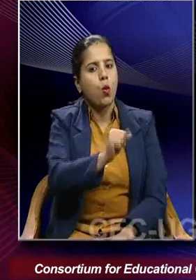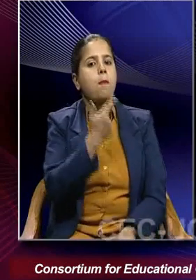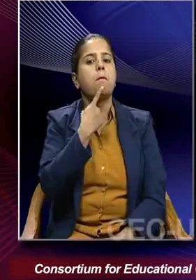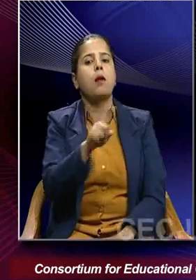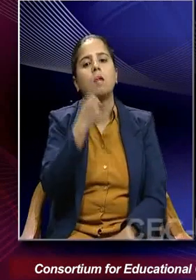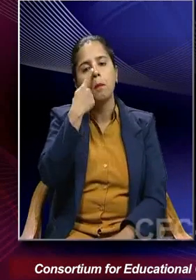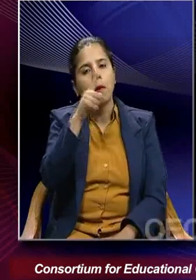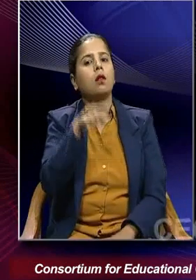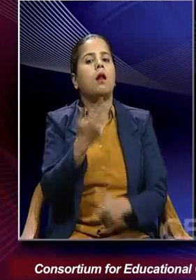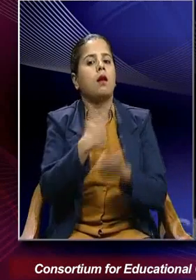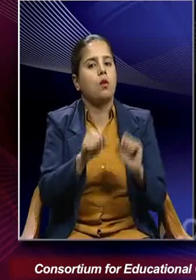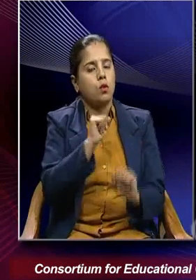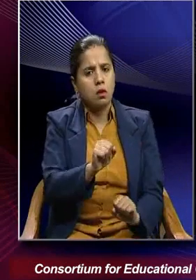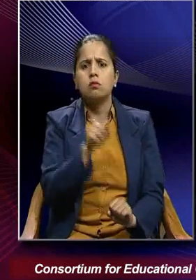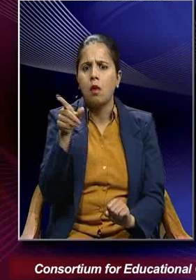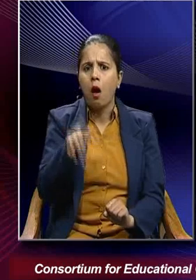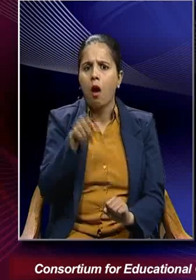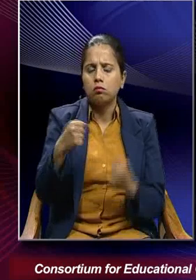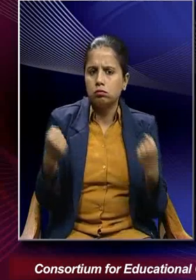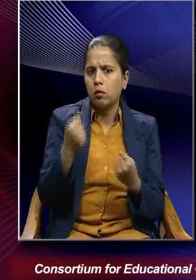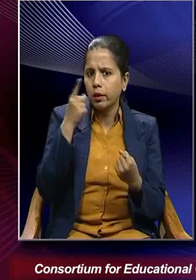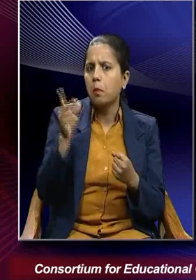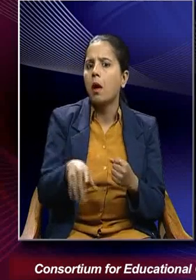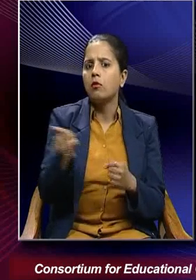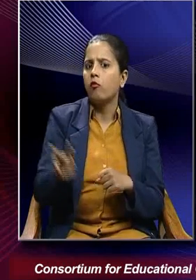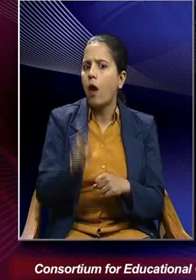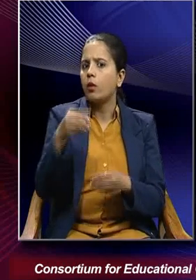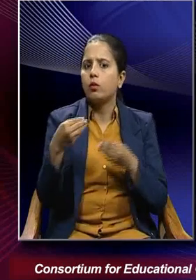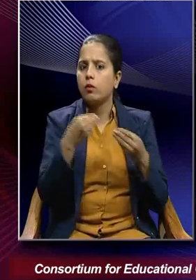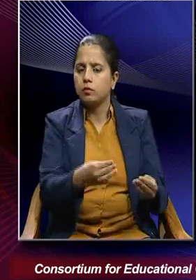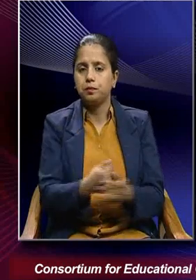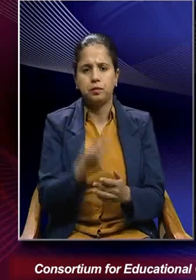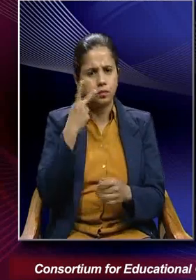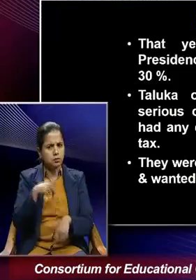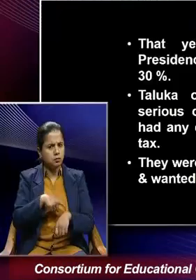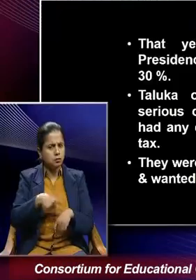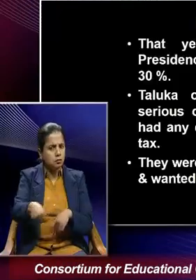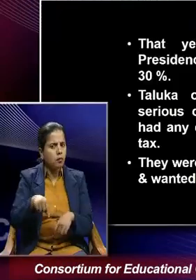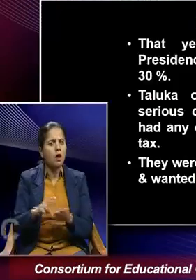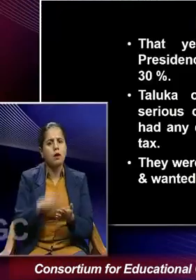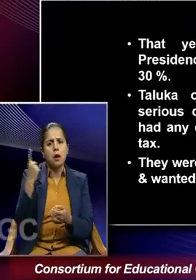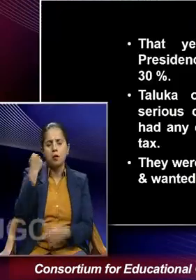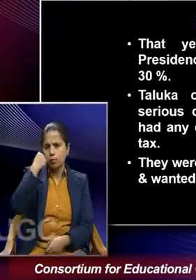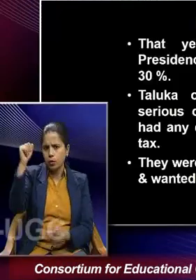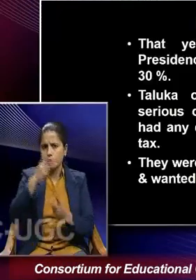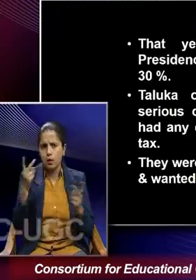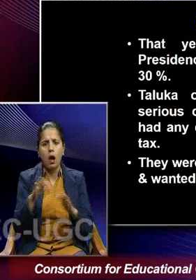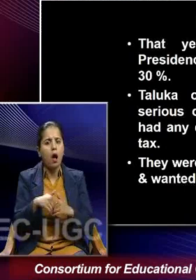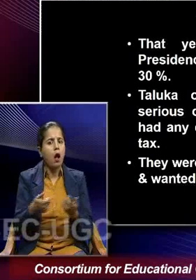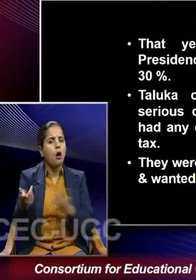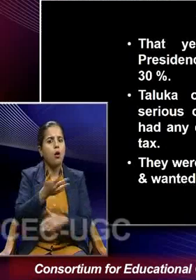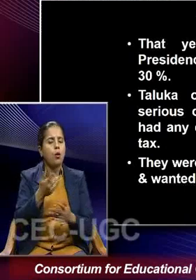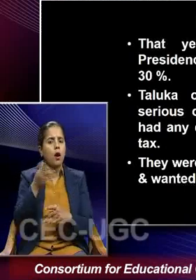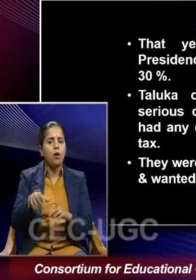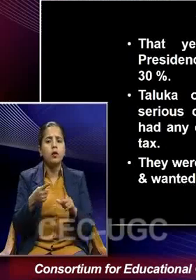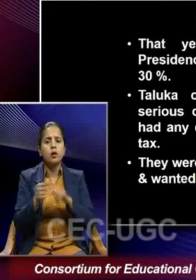of a language as well. And if we see during the times of the national movement as well, that how the taxes they were